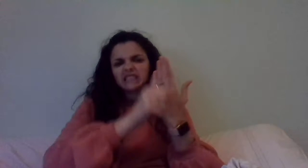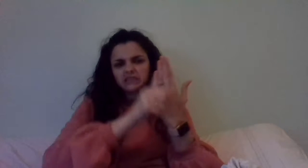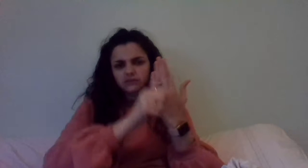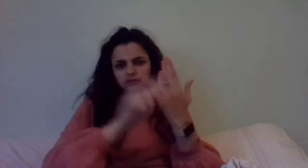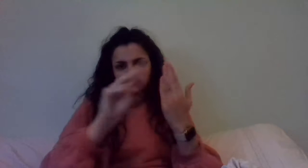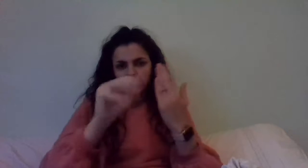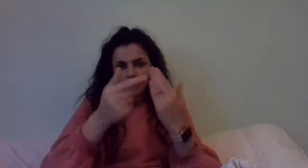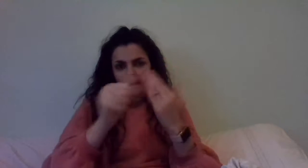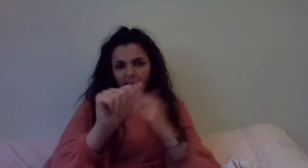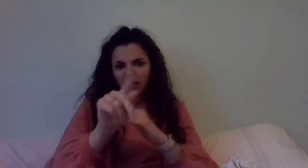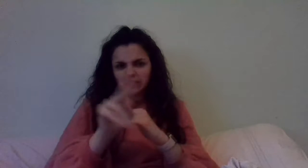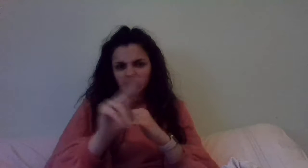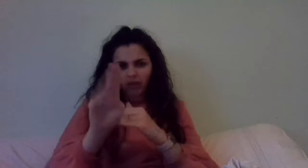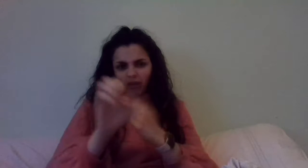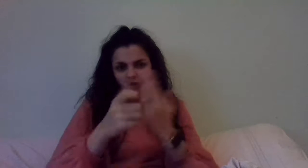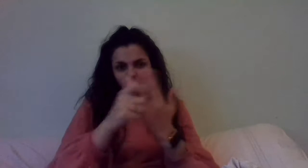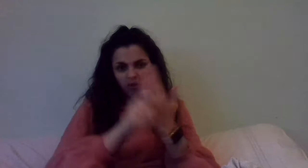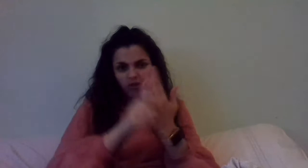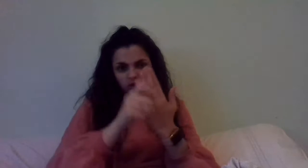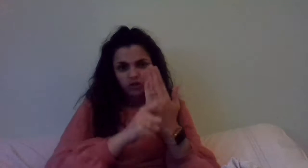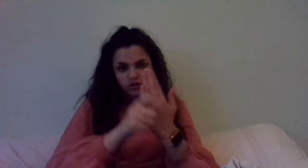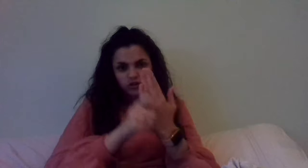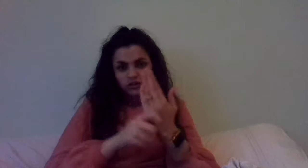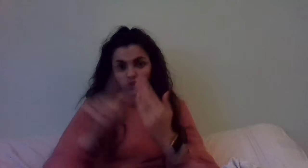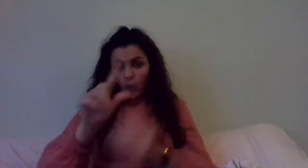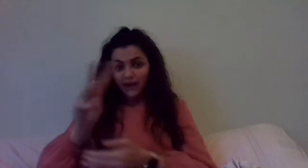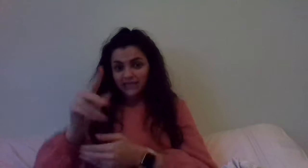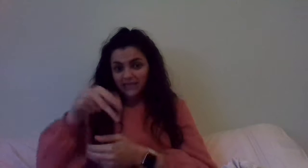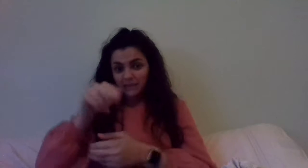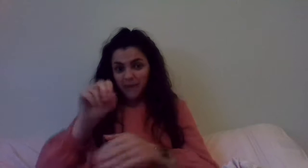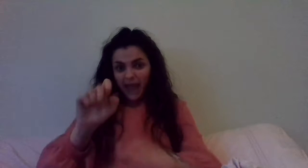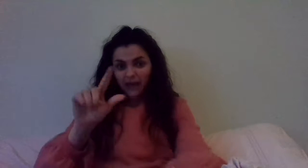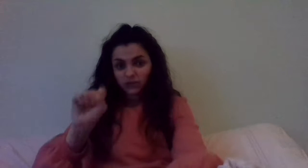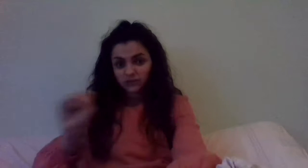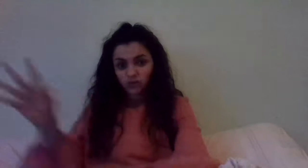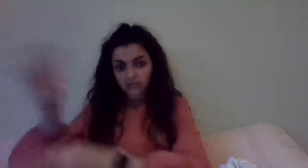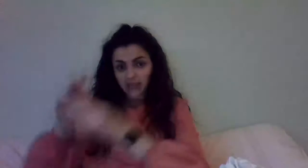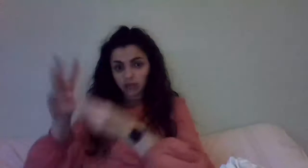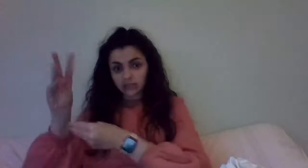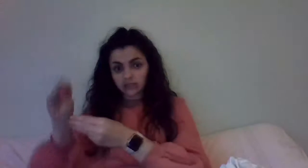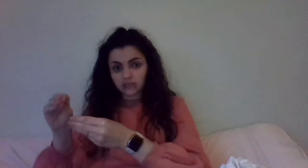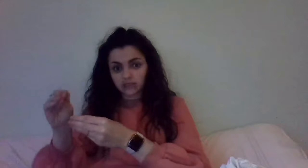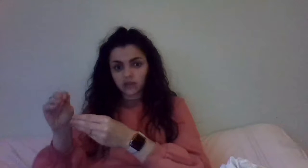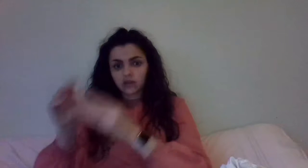that Jacob Lawrence is interested in when he is creating this series